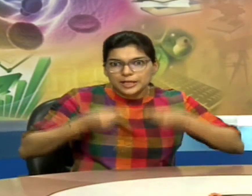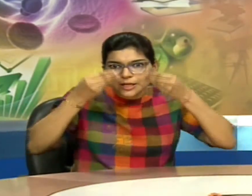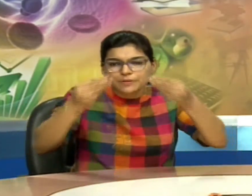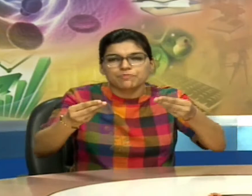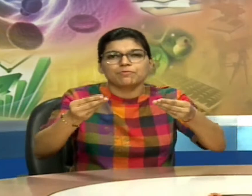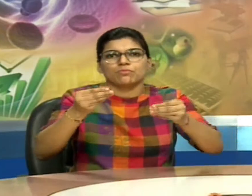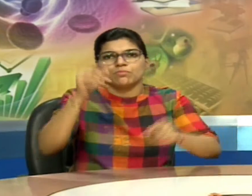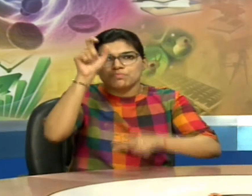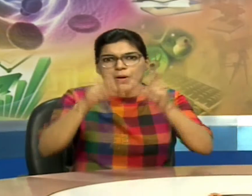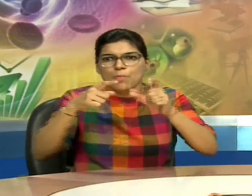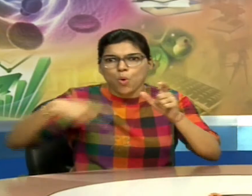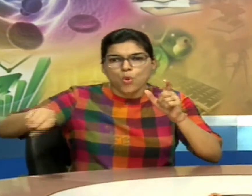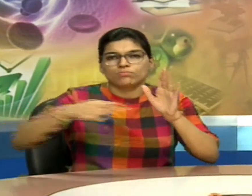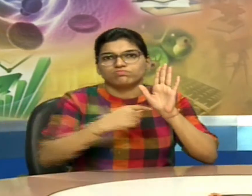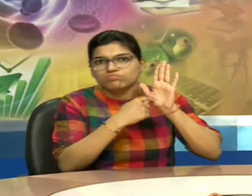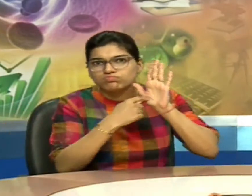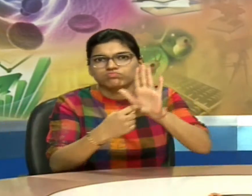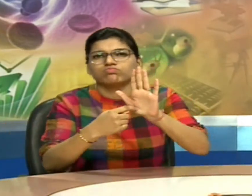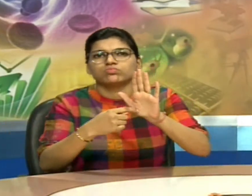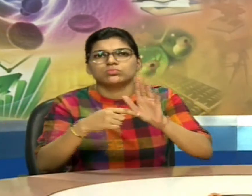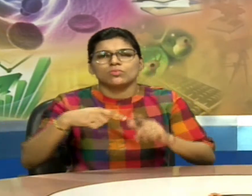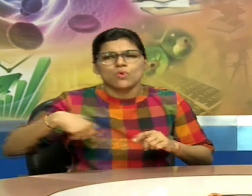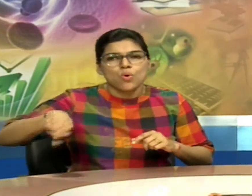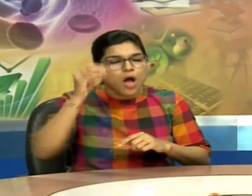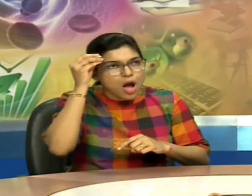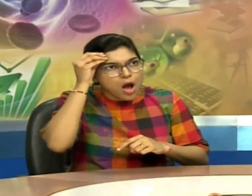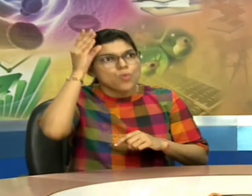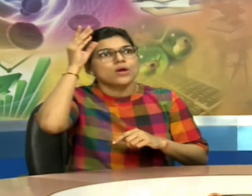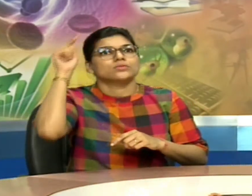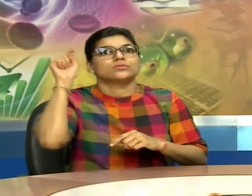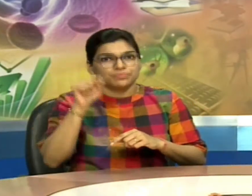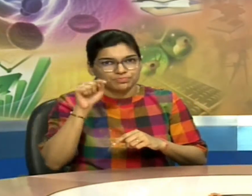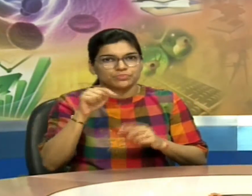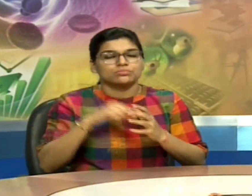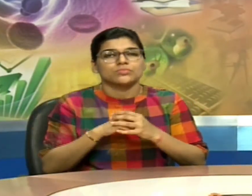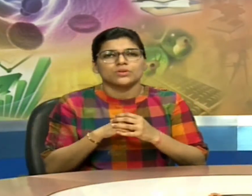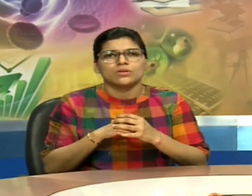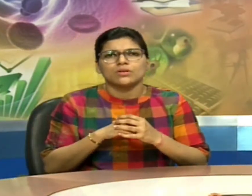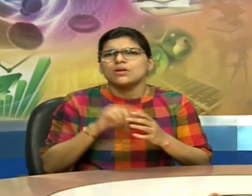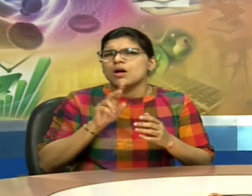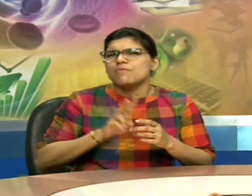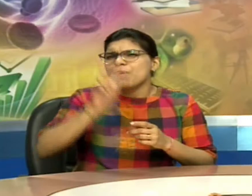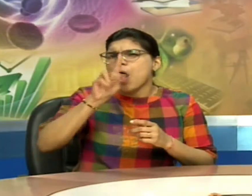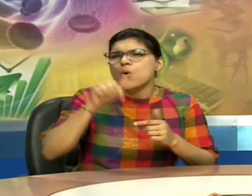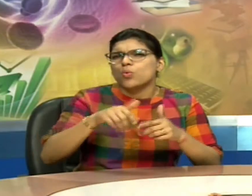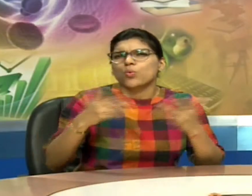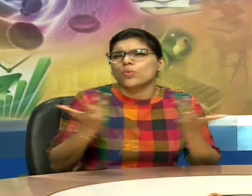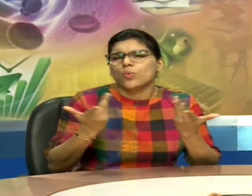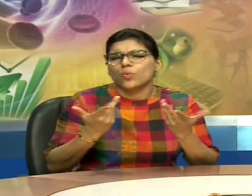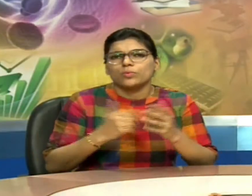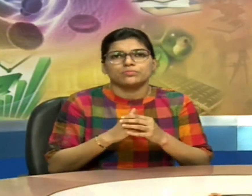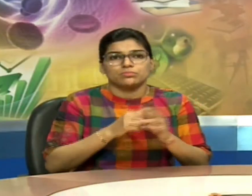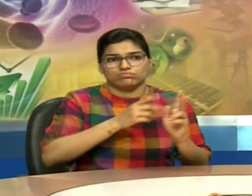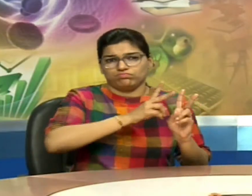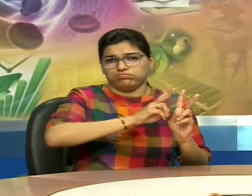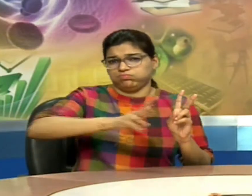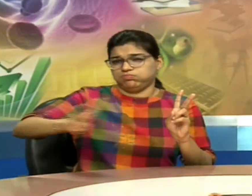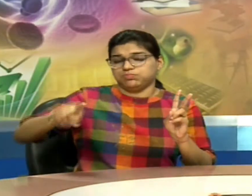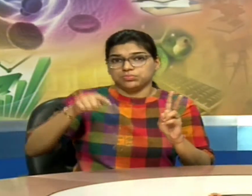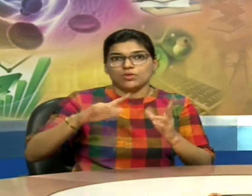spread awareness and to show all the people on earth about the issues, there are